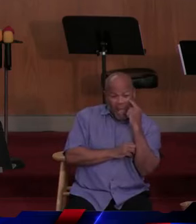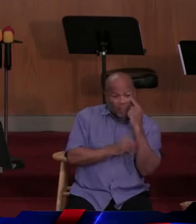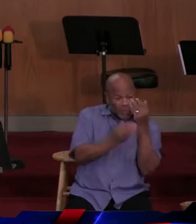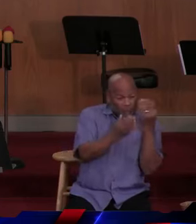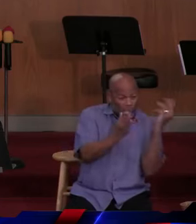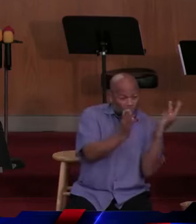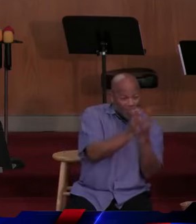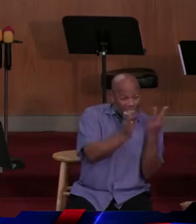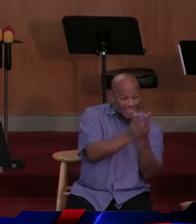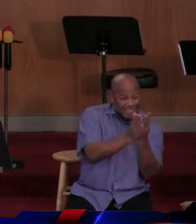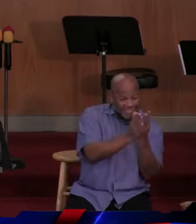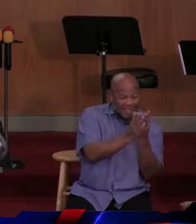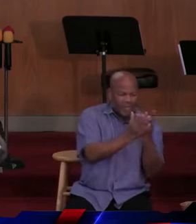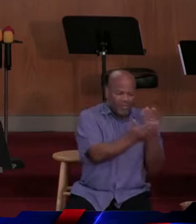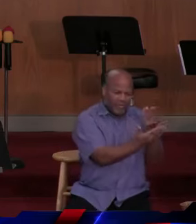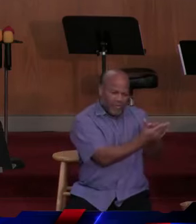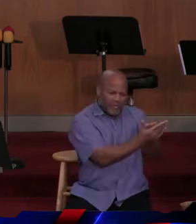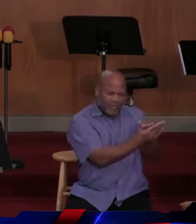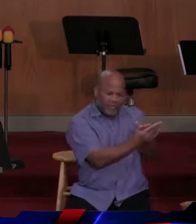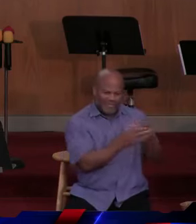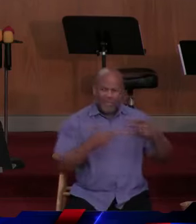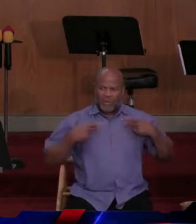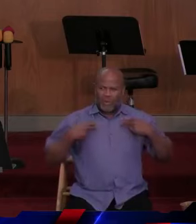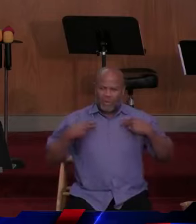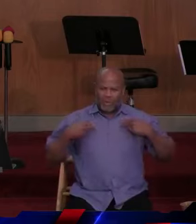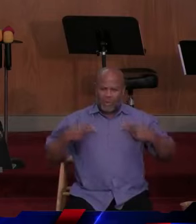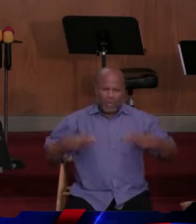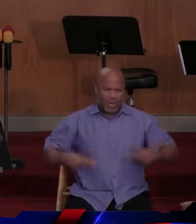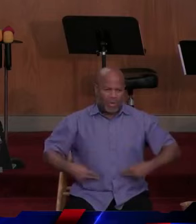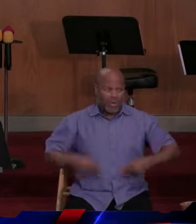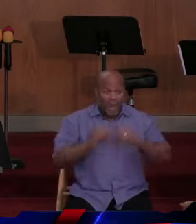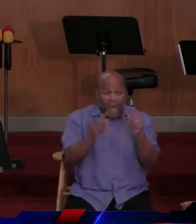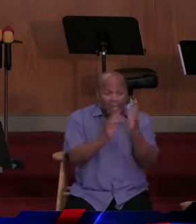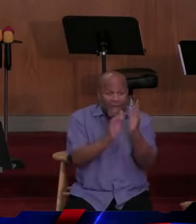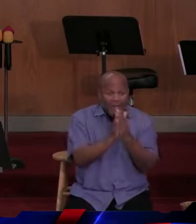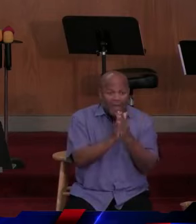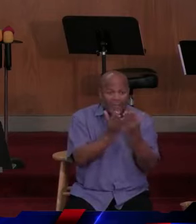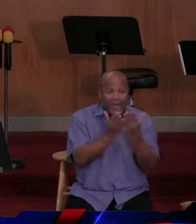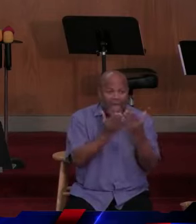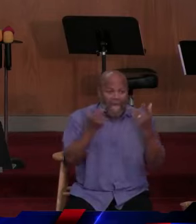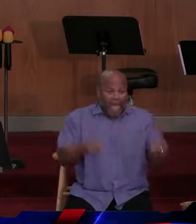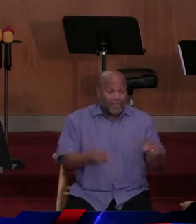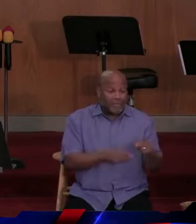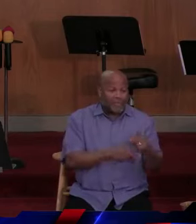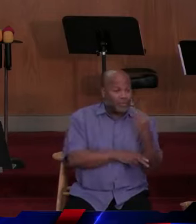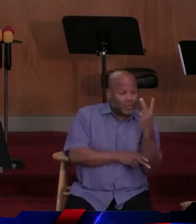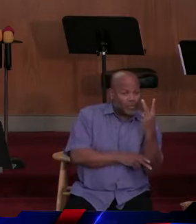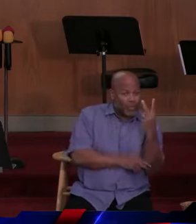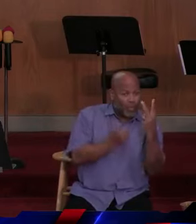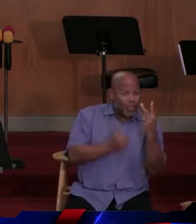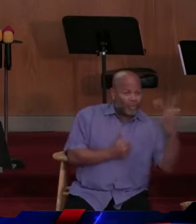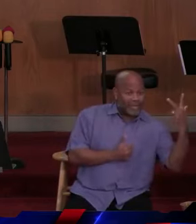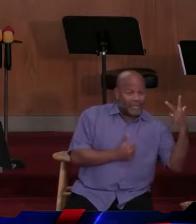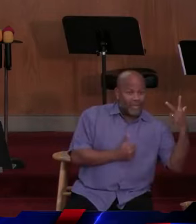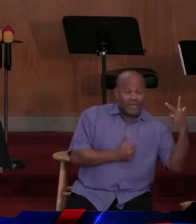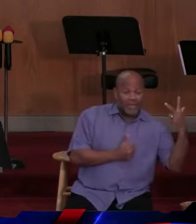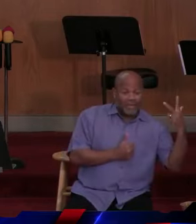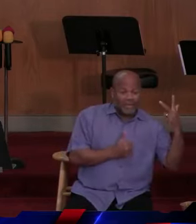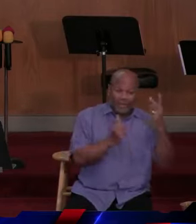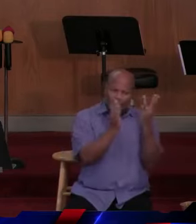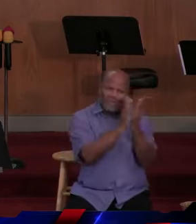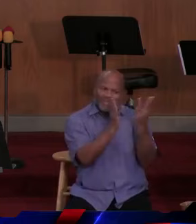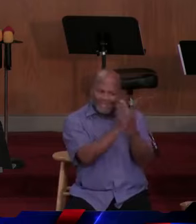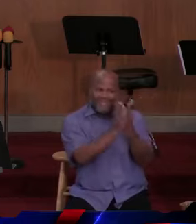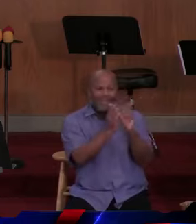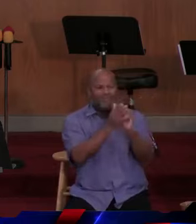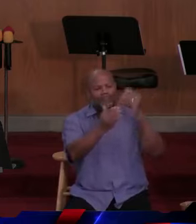validates the human witness. Biblically, where two or three witness, it